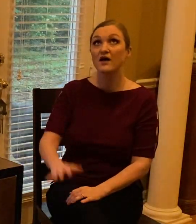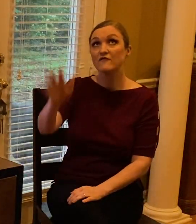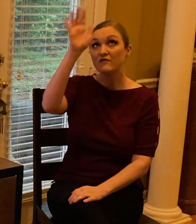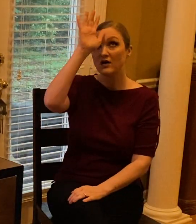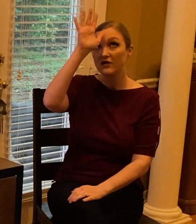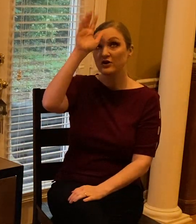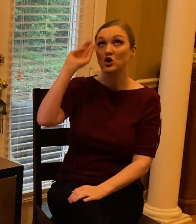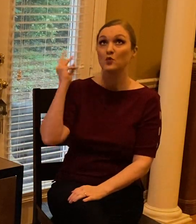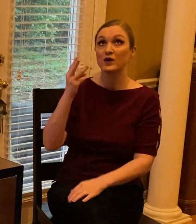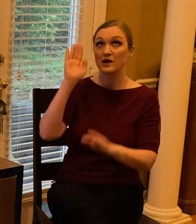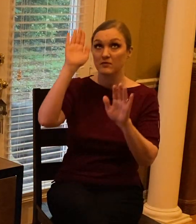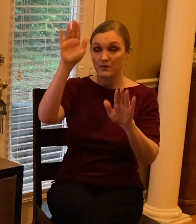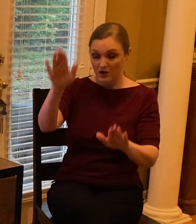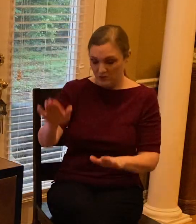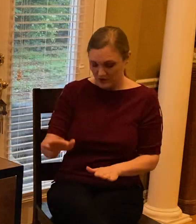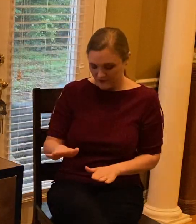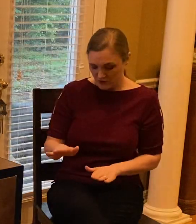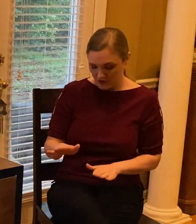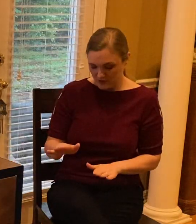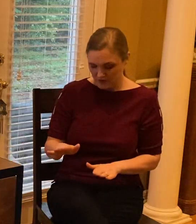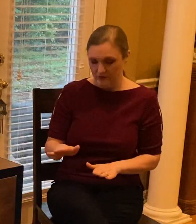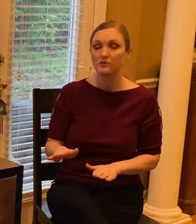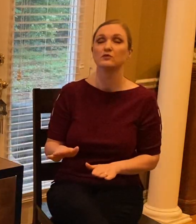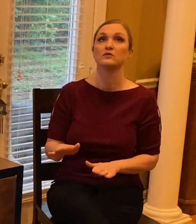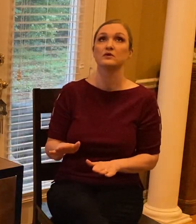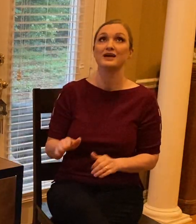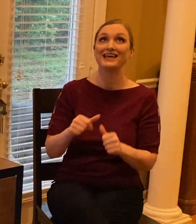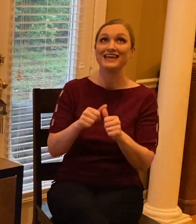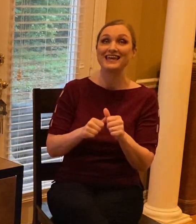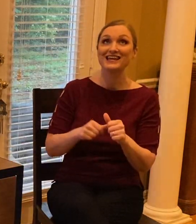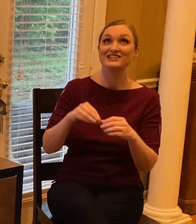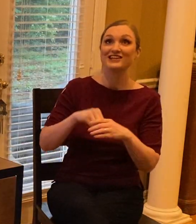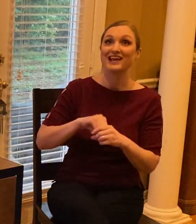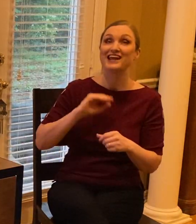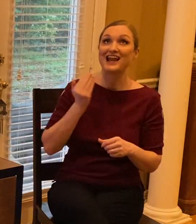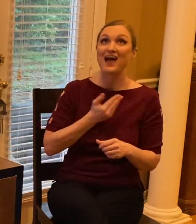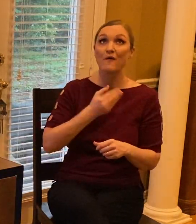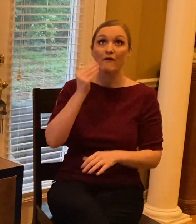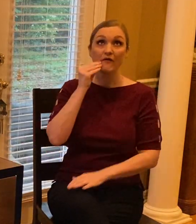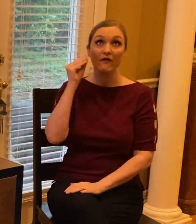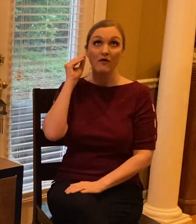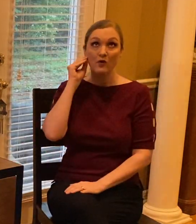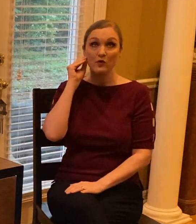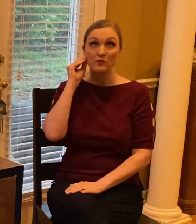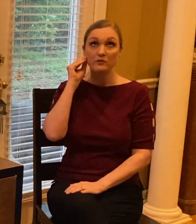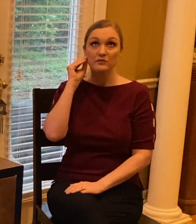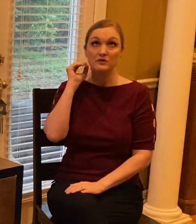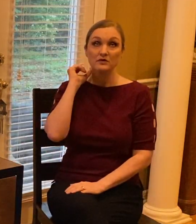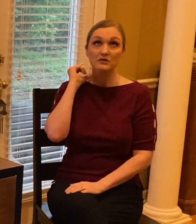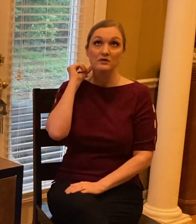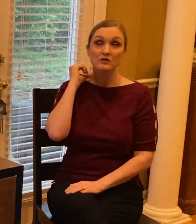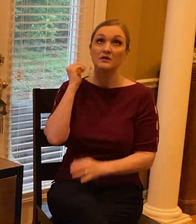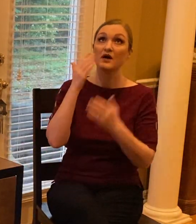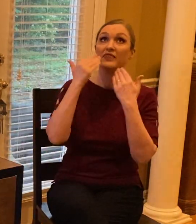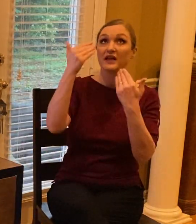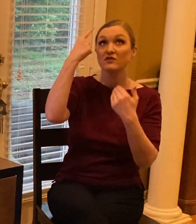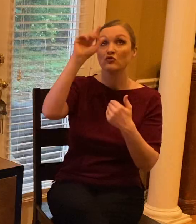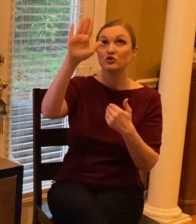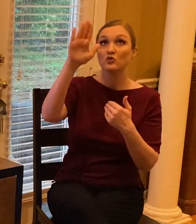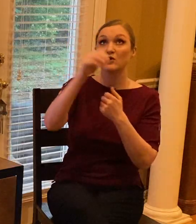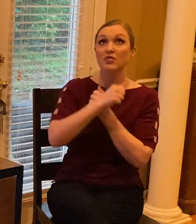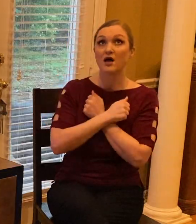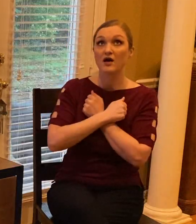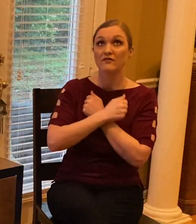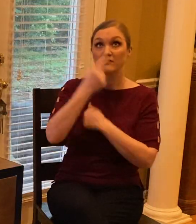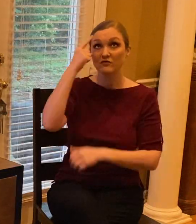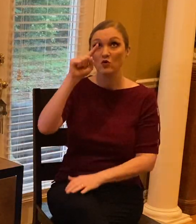Father, we bow before you, each in our own separate places, thankful for your great love for